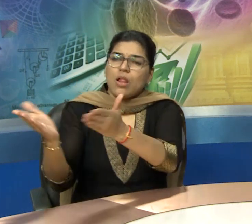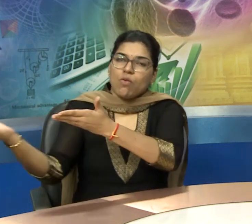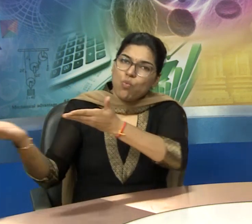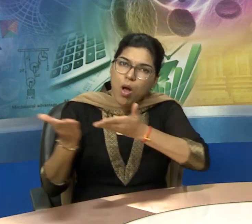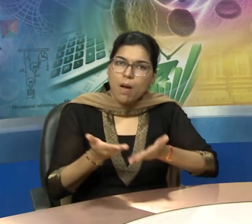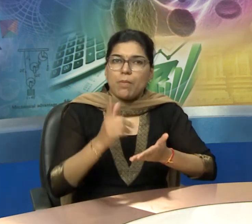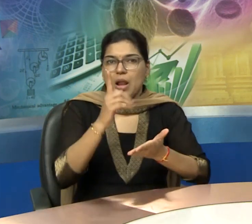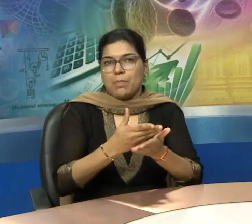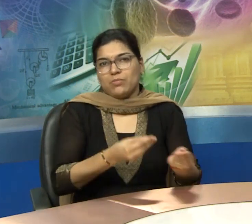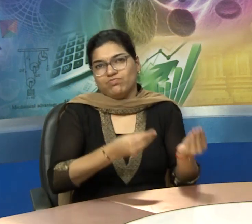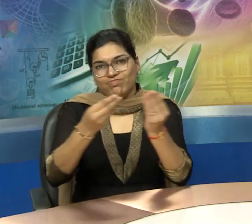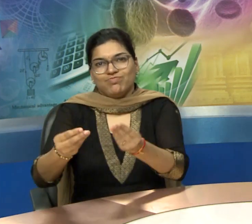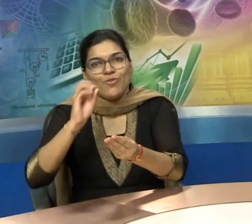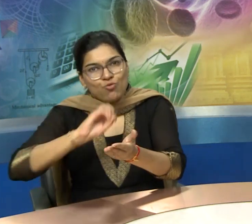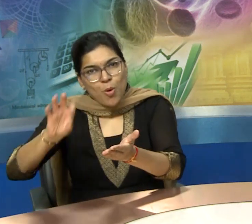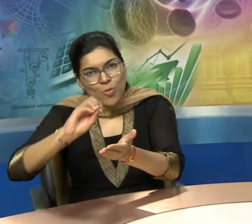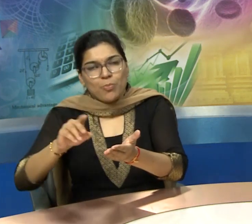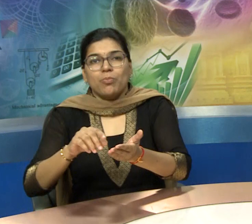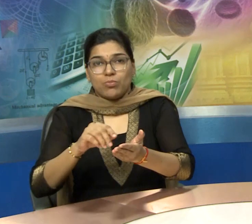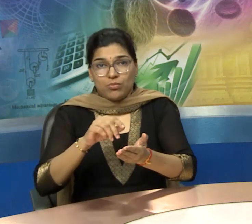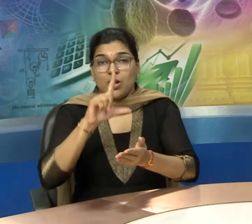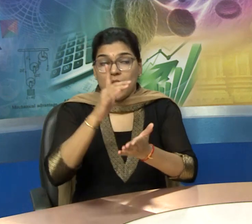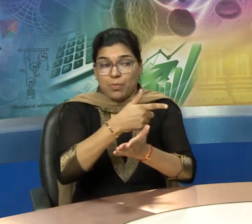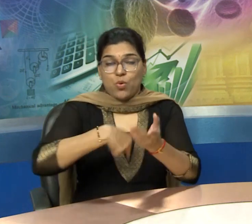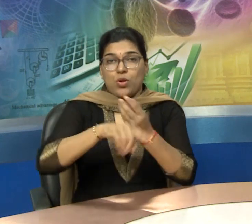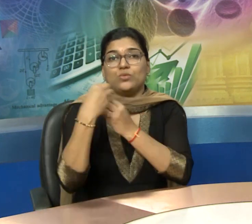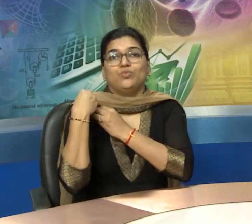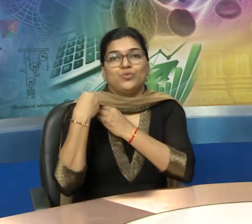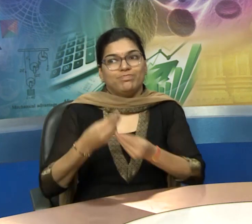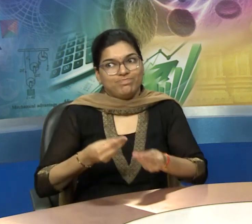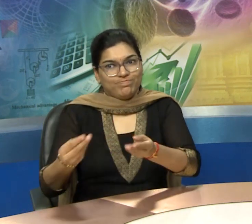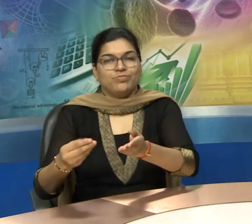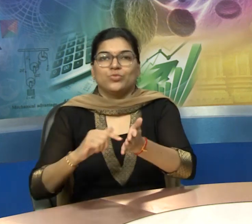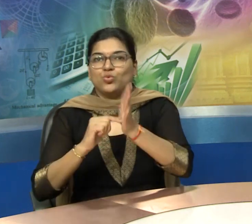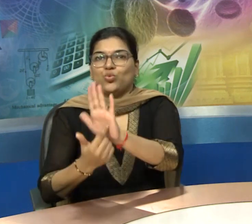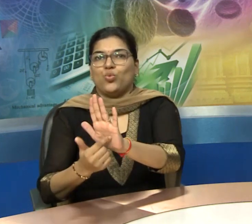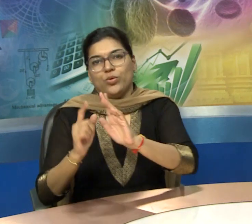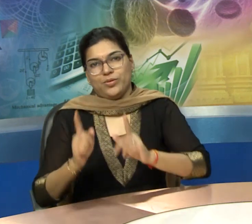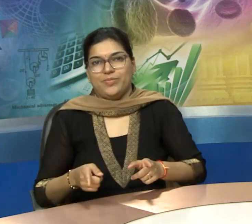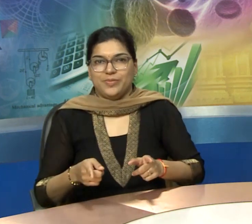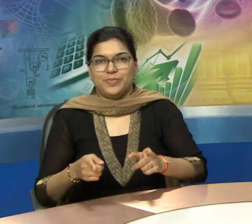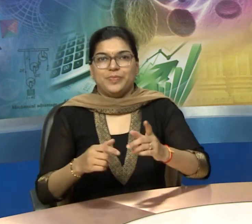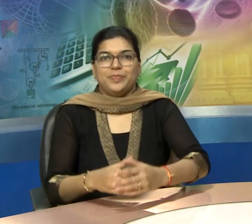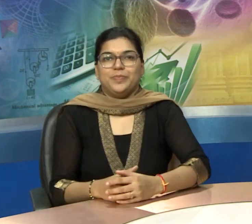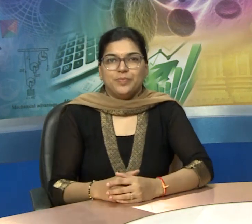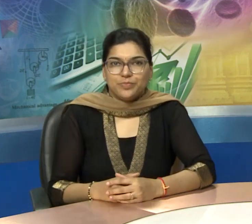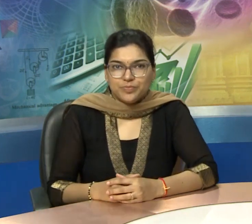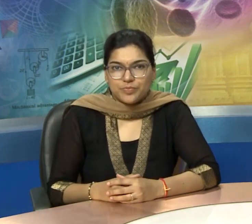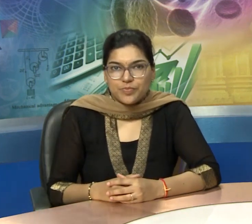to the general public, so that anyone who approaches library for any information can receive